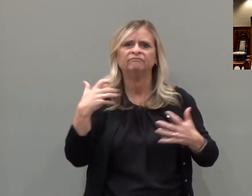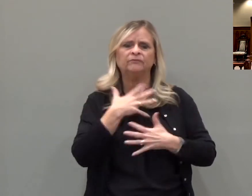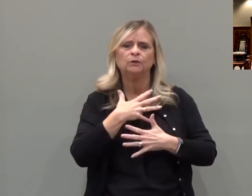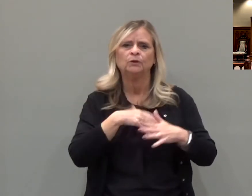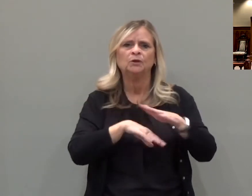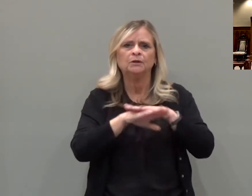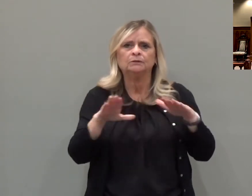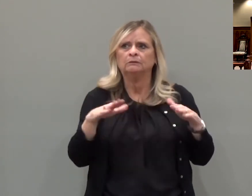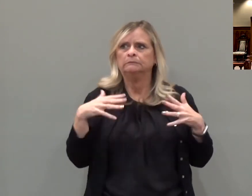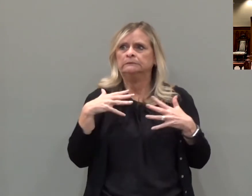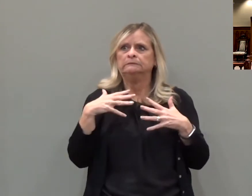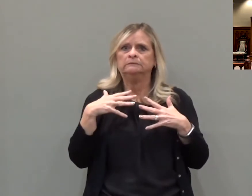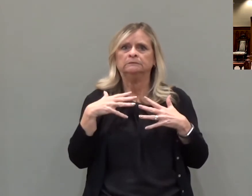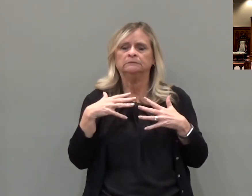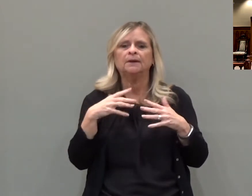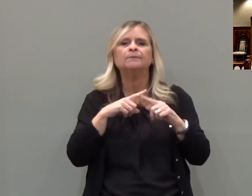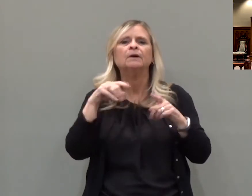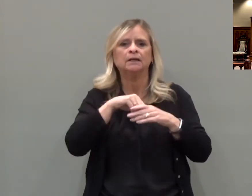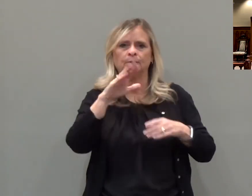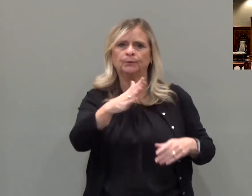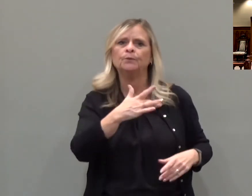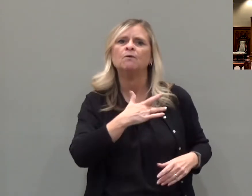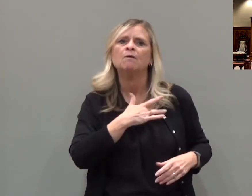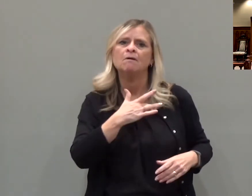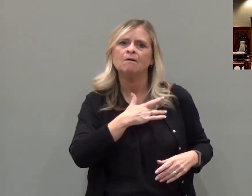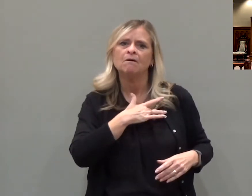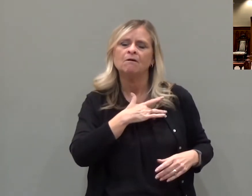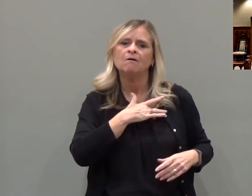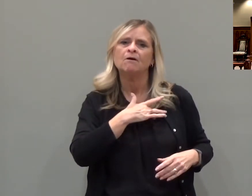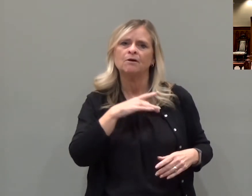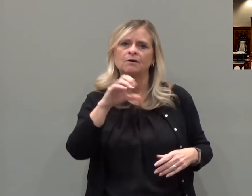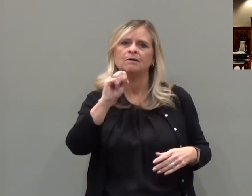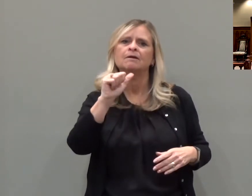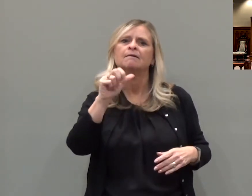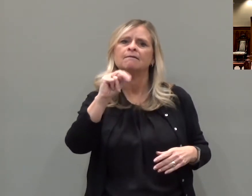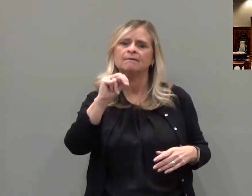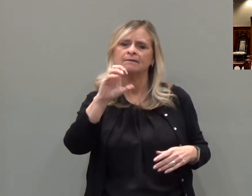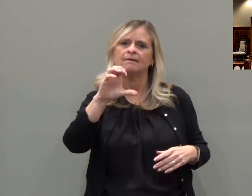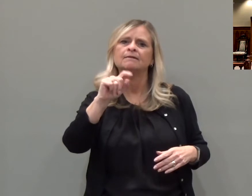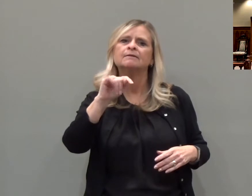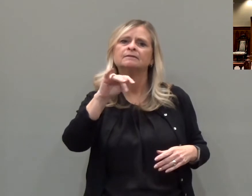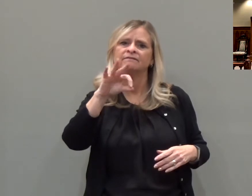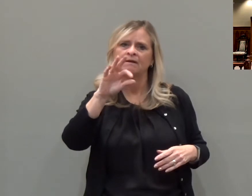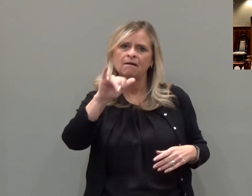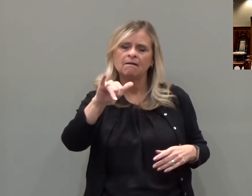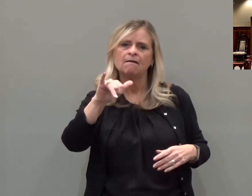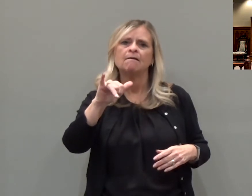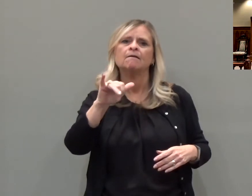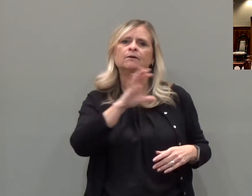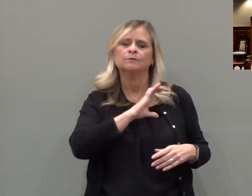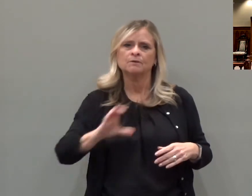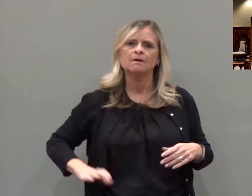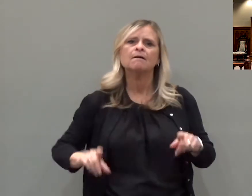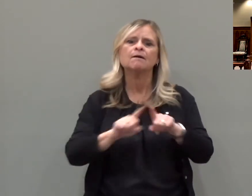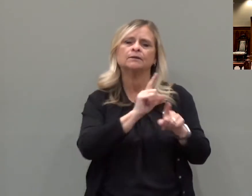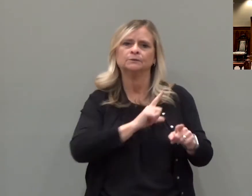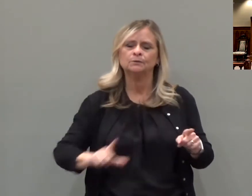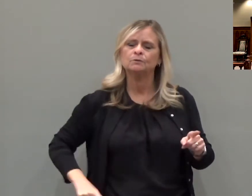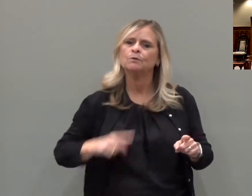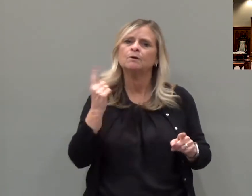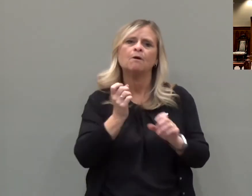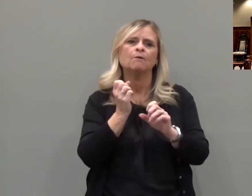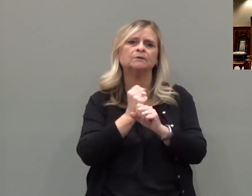not be intimidated. But in your hearts, sanctify Christ as Lord. Always be ready to make